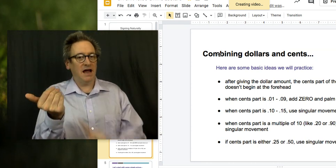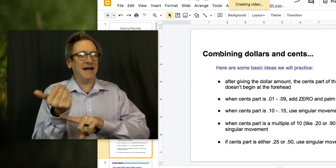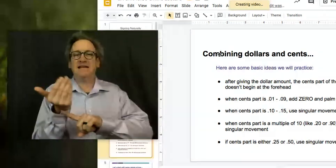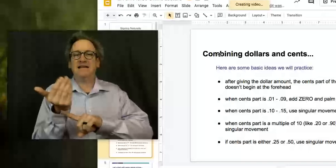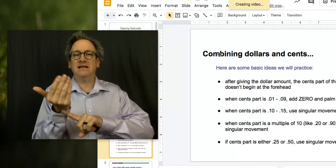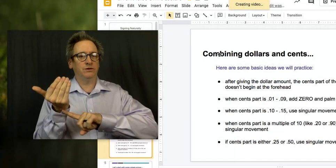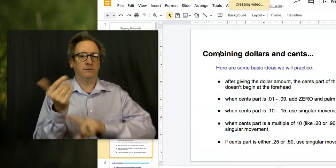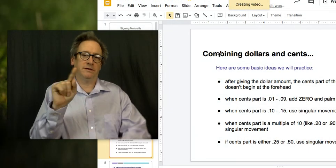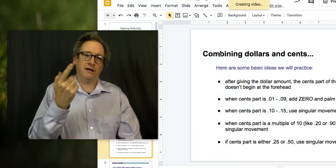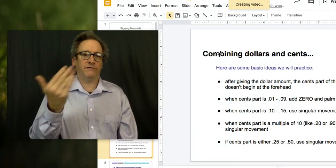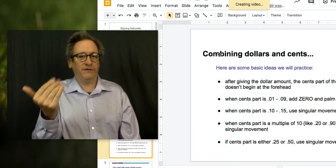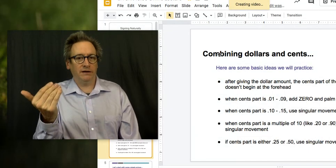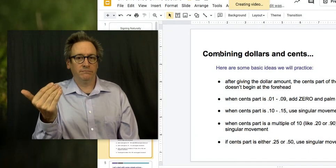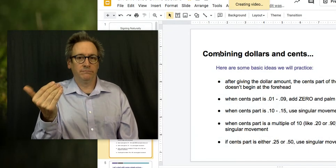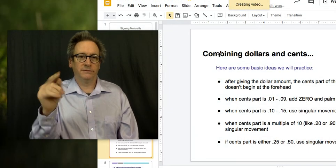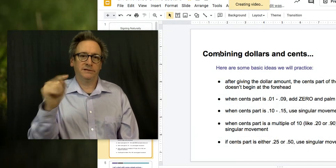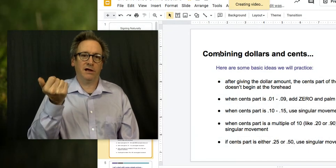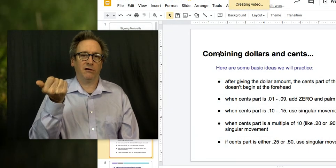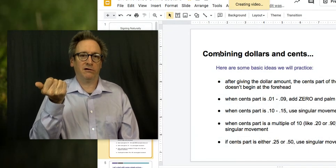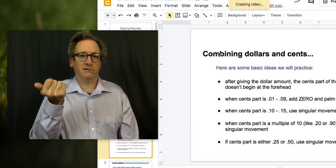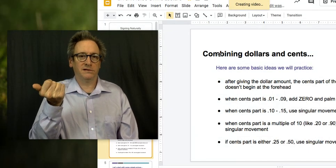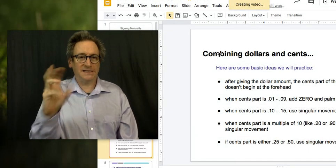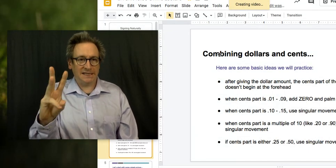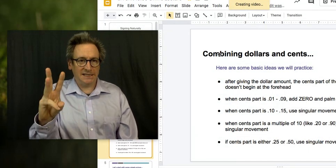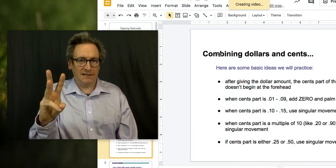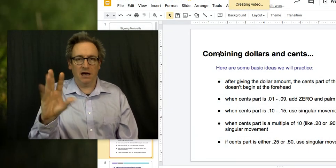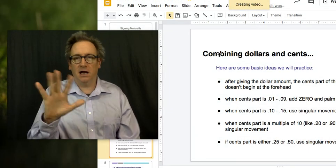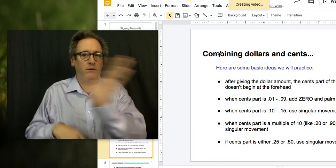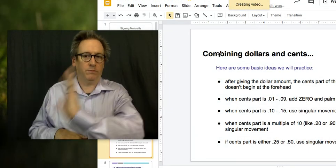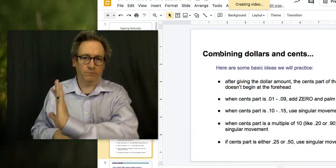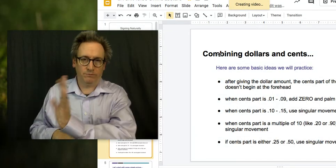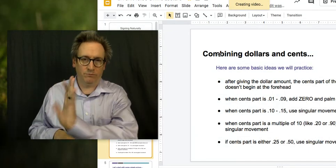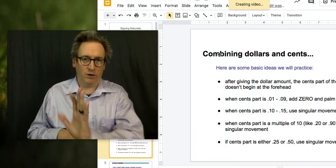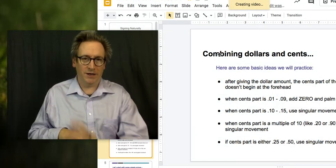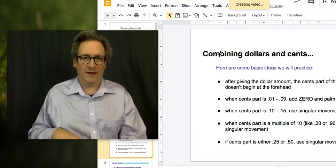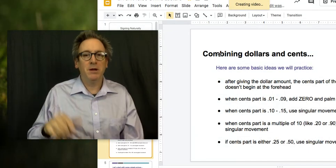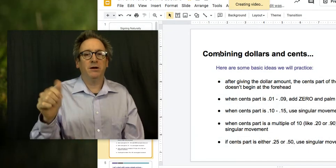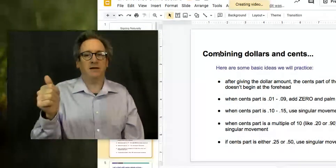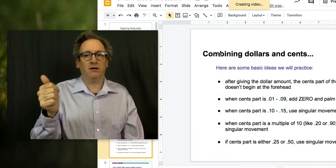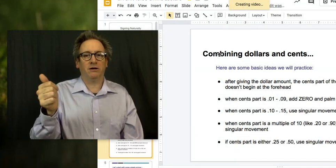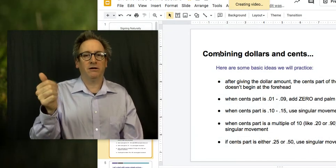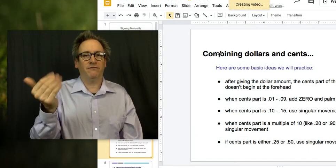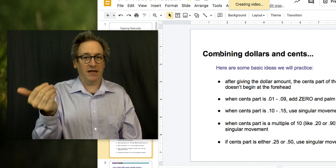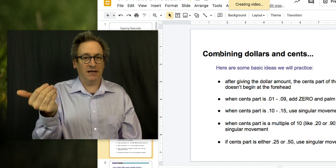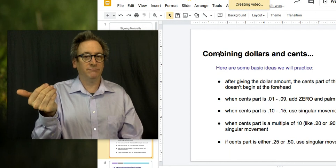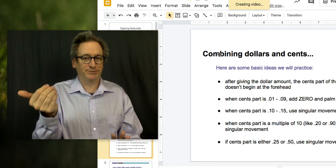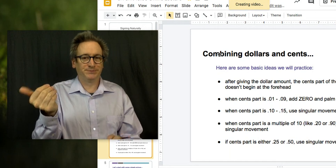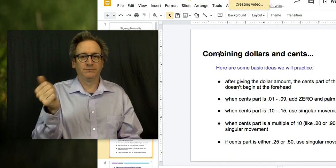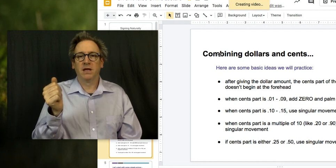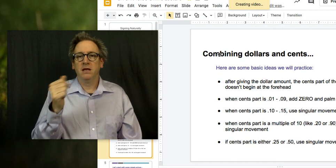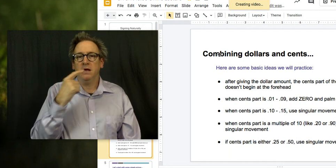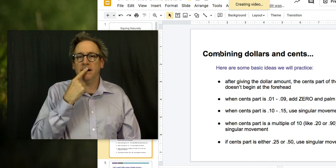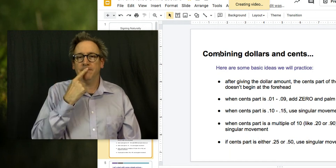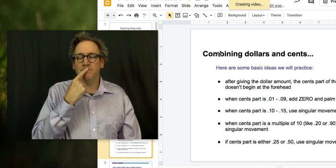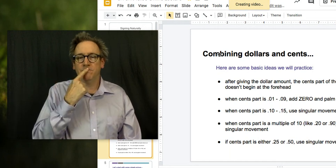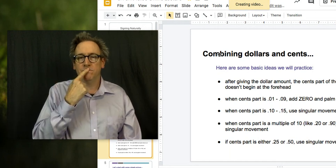$1.15. I tend to do $1.15, $1.60. We'll go into that. $1.15.